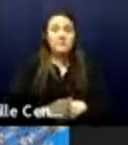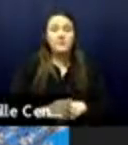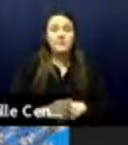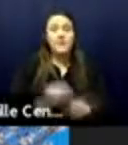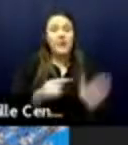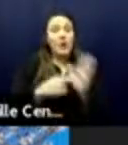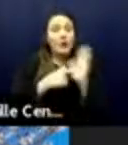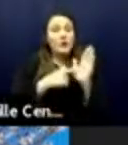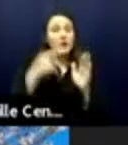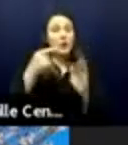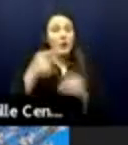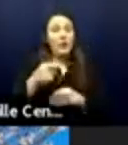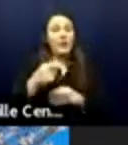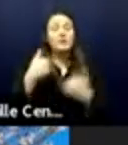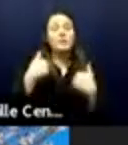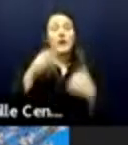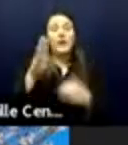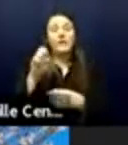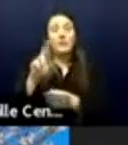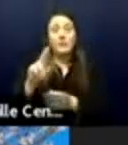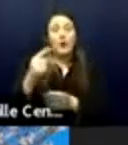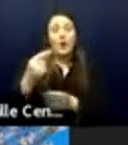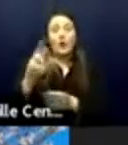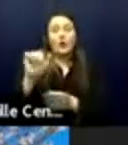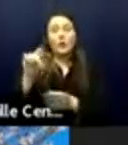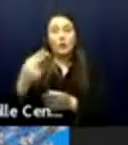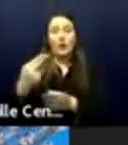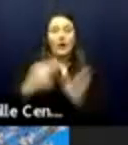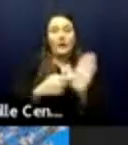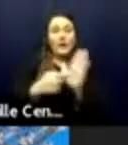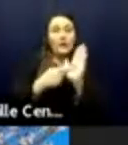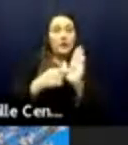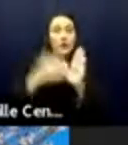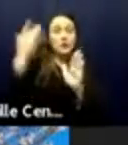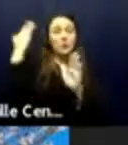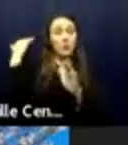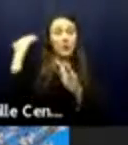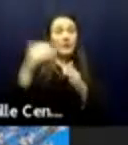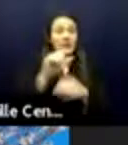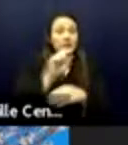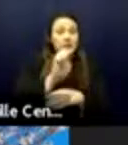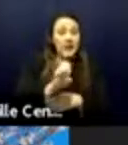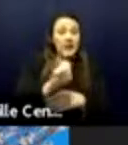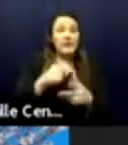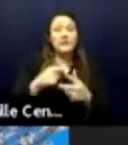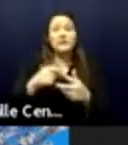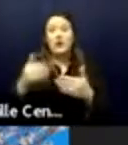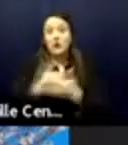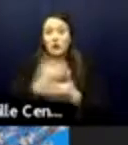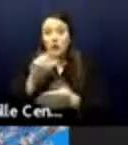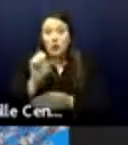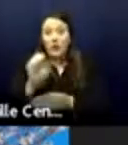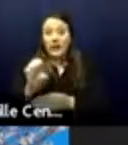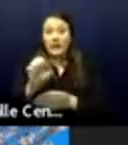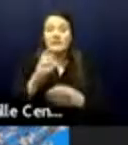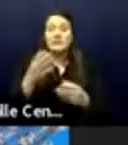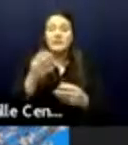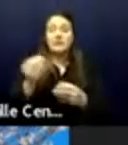illustrate this benchmark, we have a bar graph that shows previous cases, new cases, and the growth rate over time.